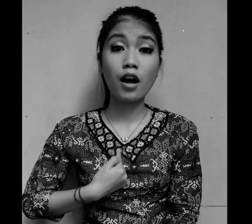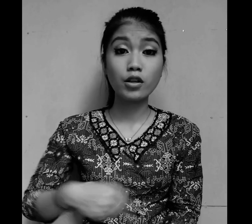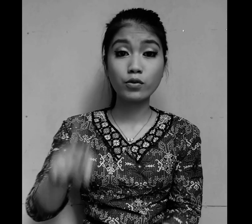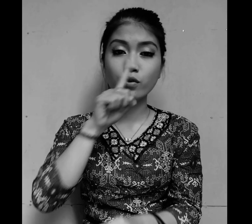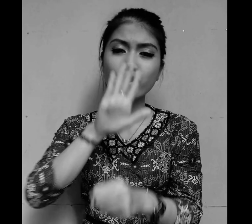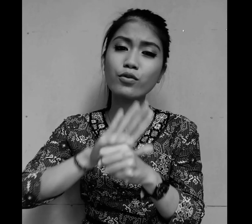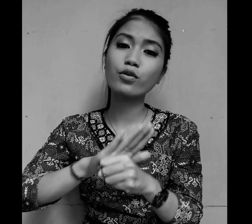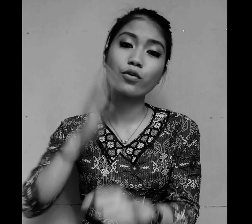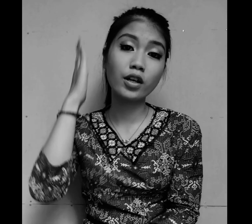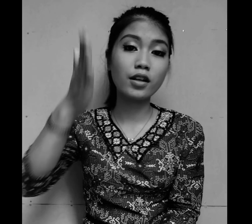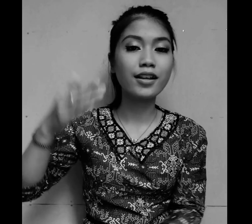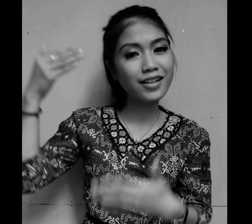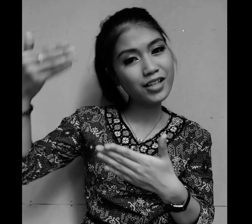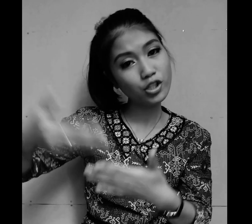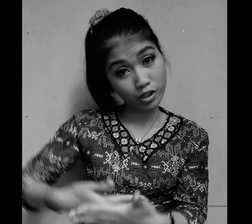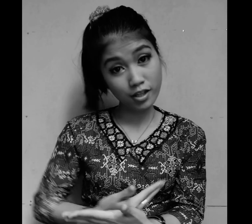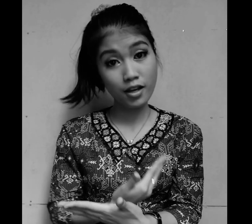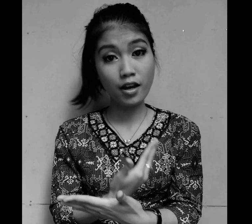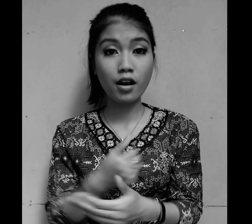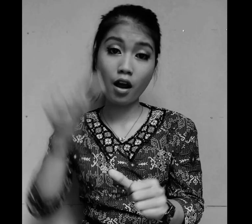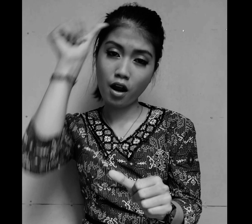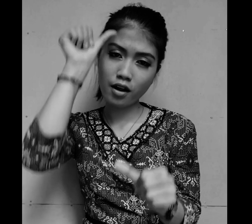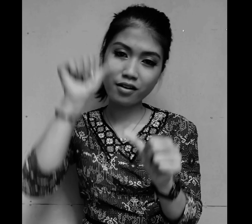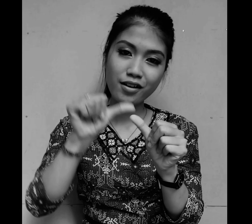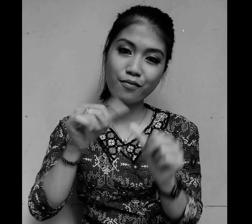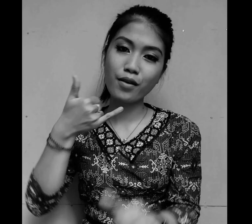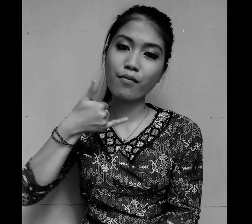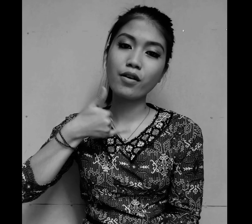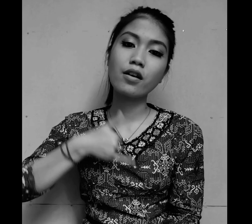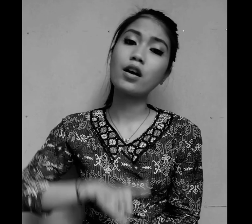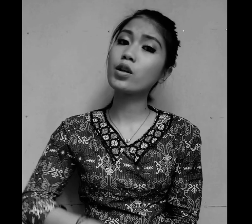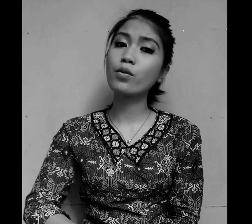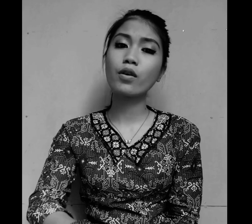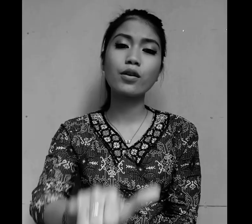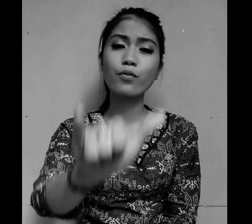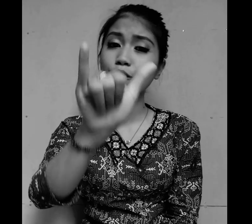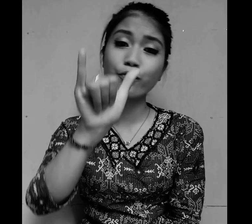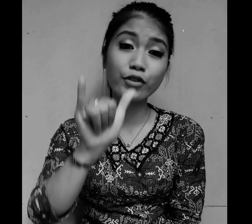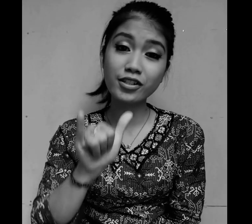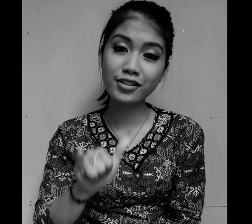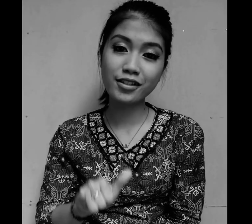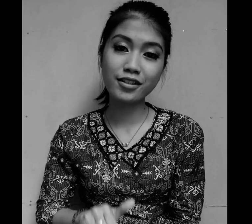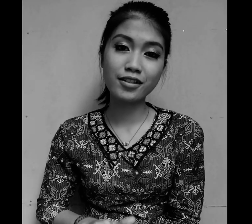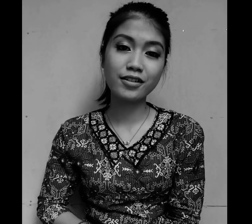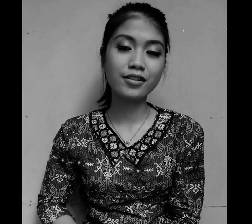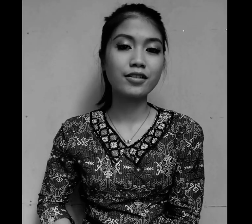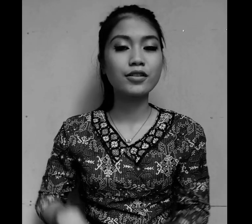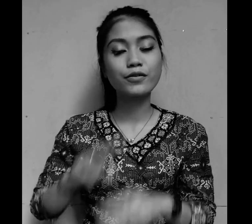I swear it will get easier. Remember that with every piece of you.